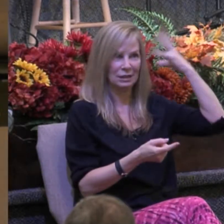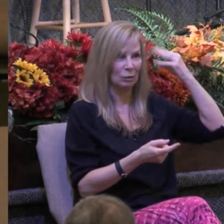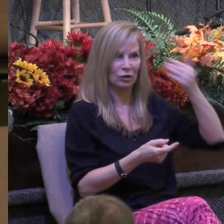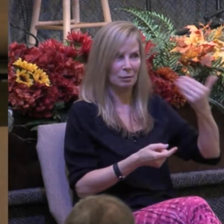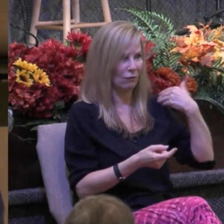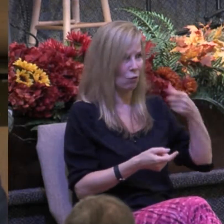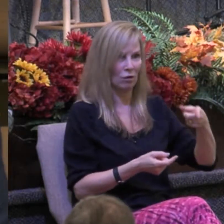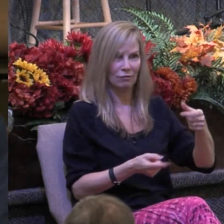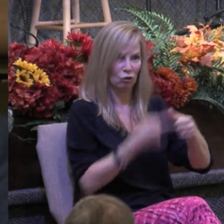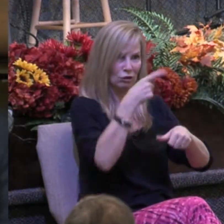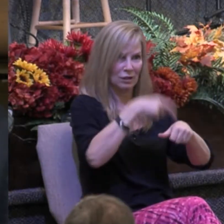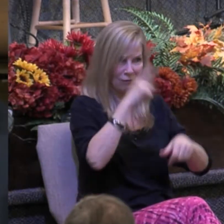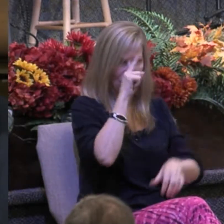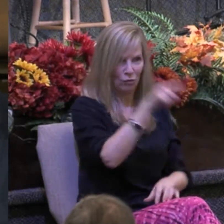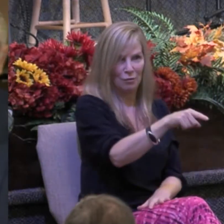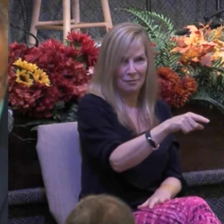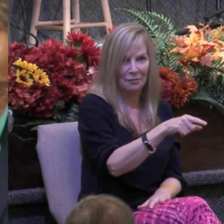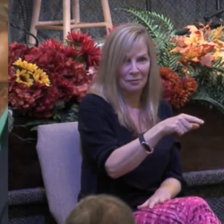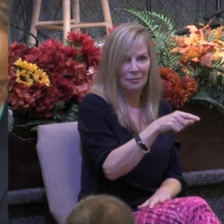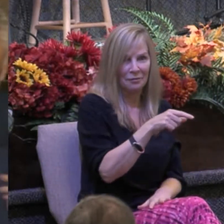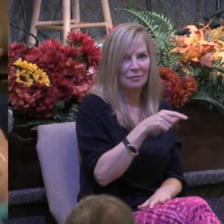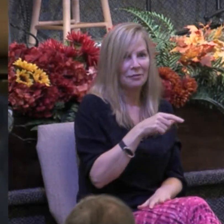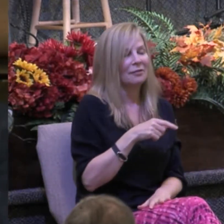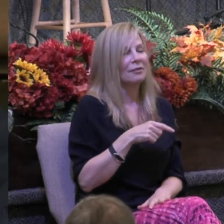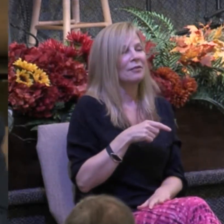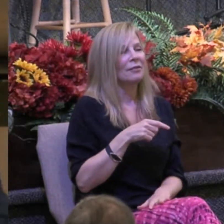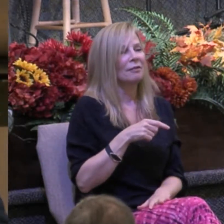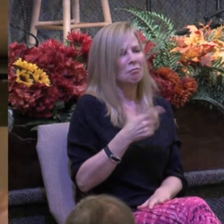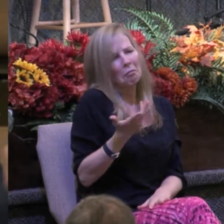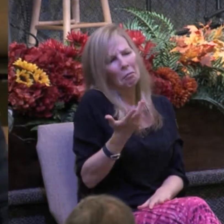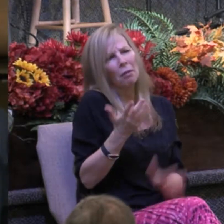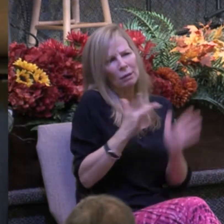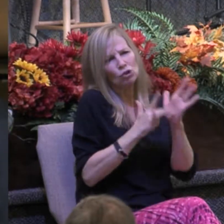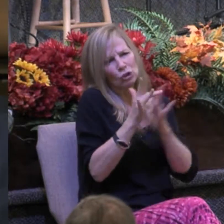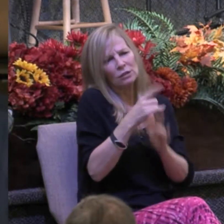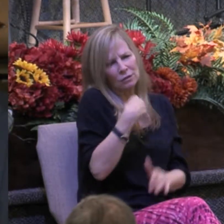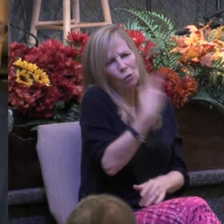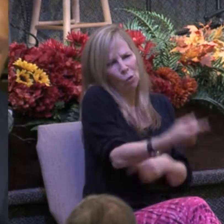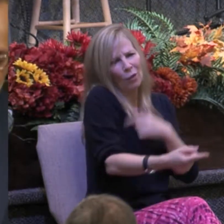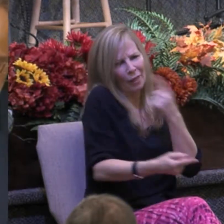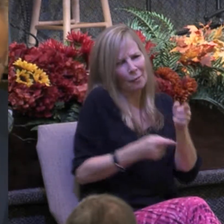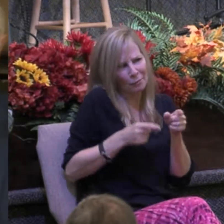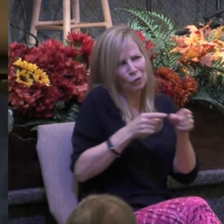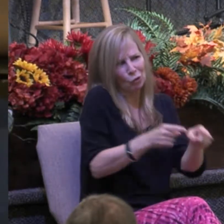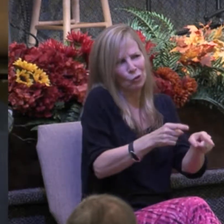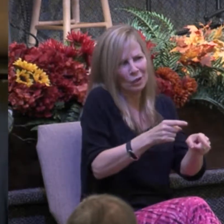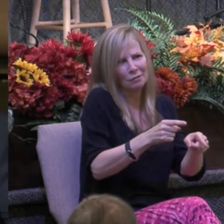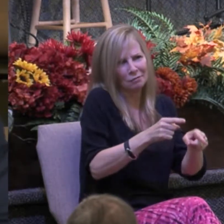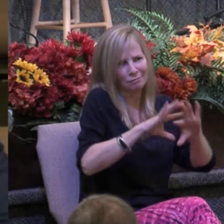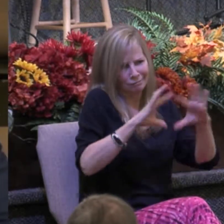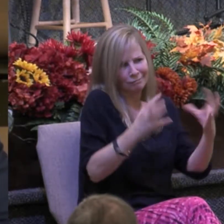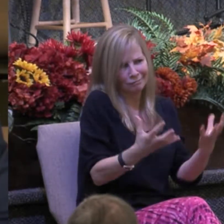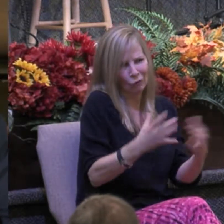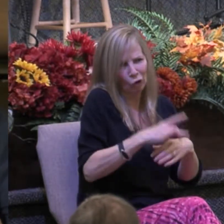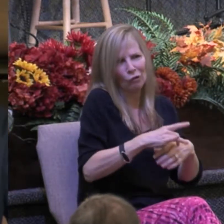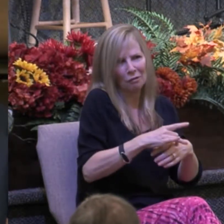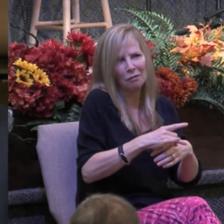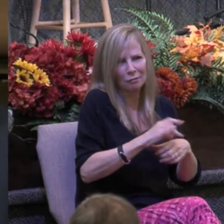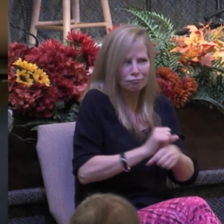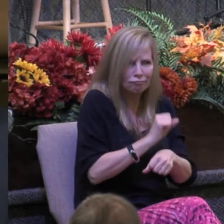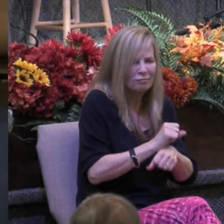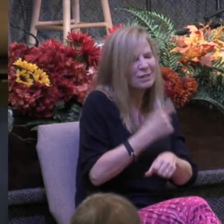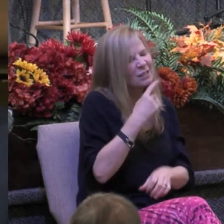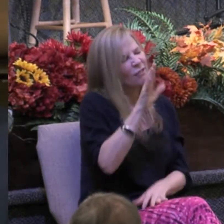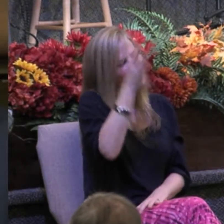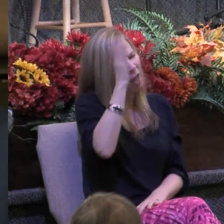had experienced. Now, certainly the Lord had told them numerous times during his ministry about the Father giving them